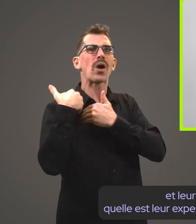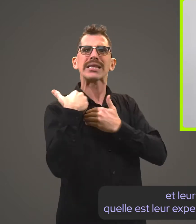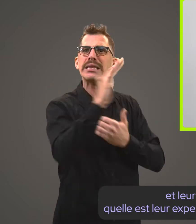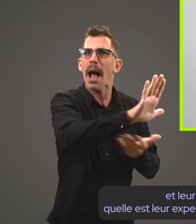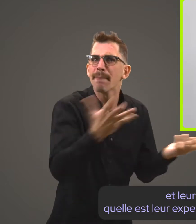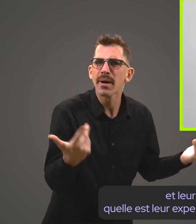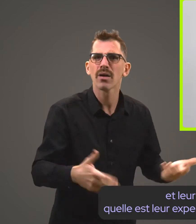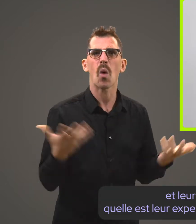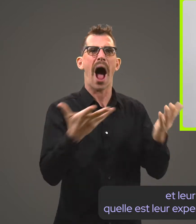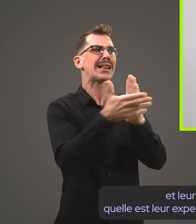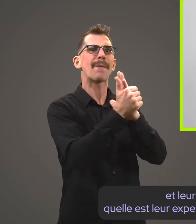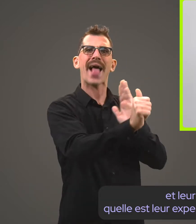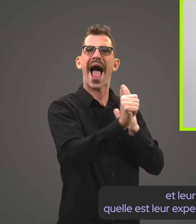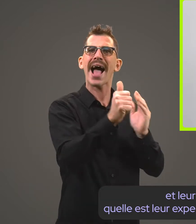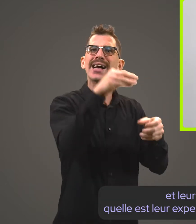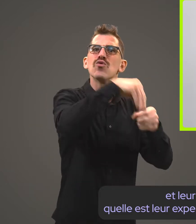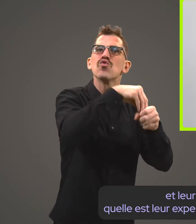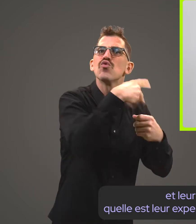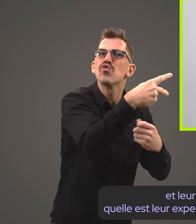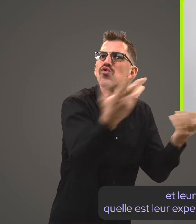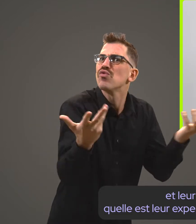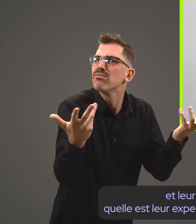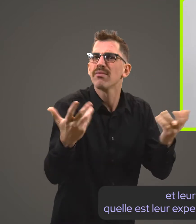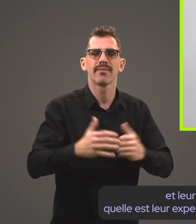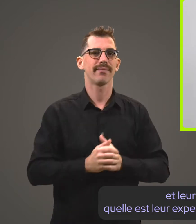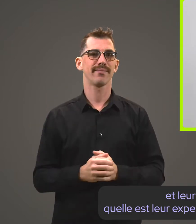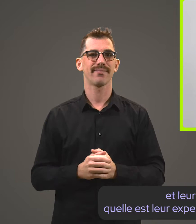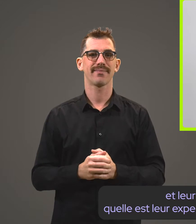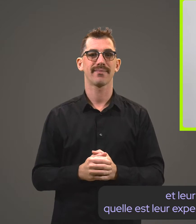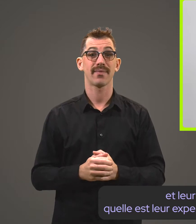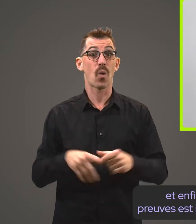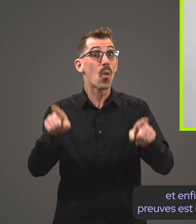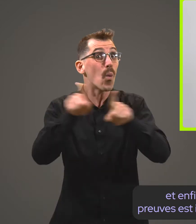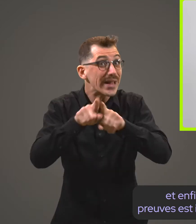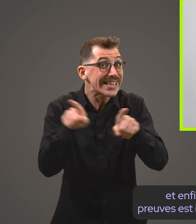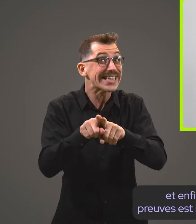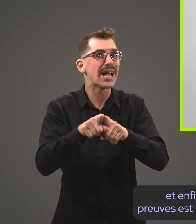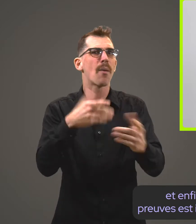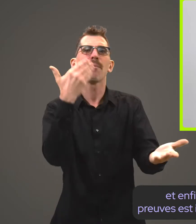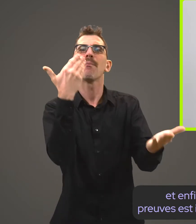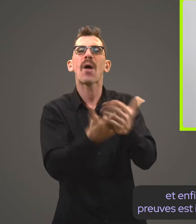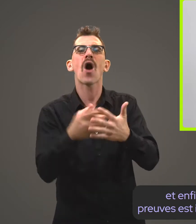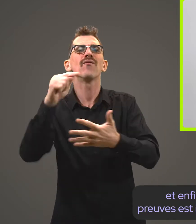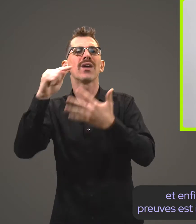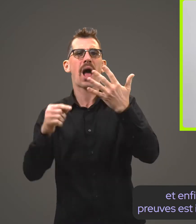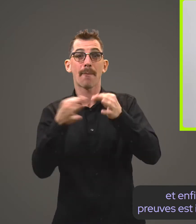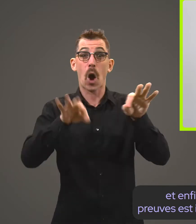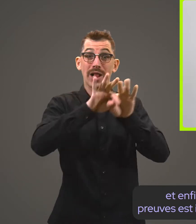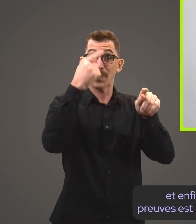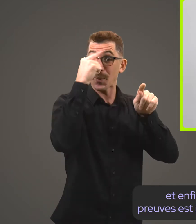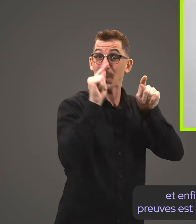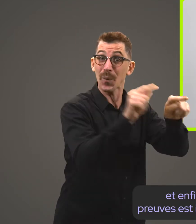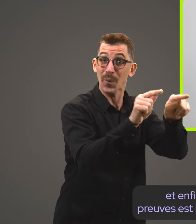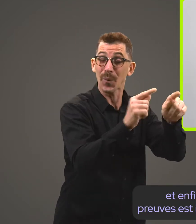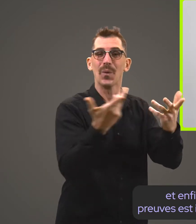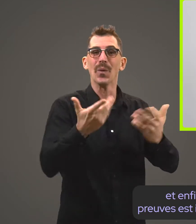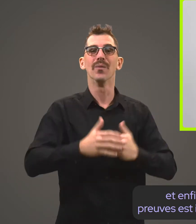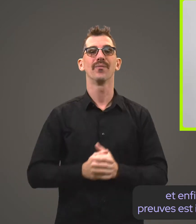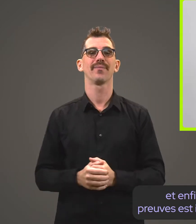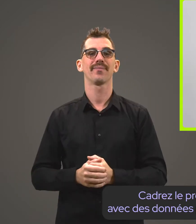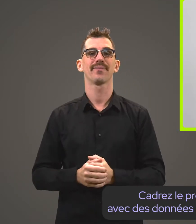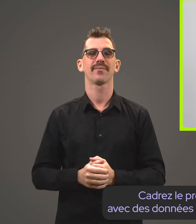and responsibility? What is their content expertise? And finally, what type of evidence is important to